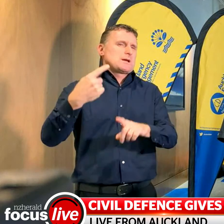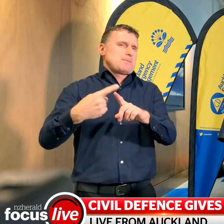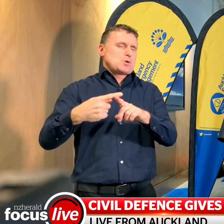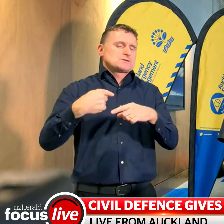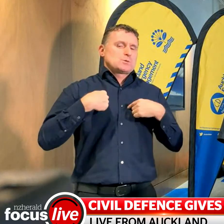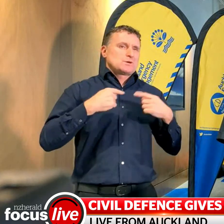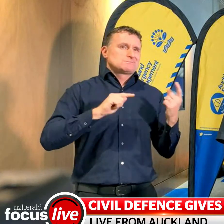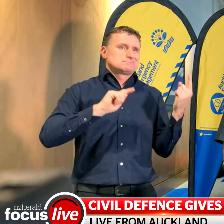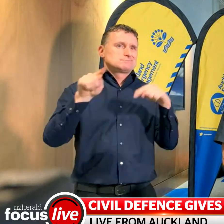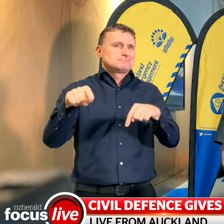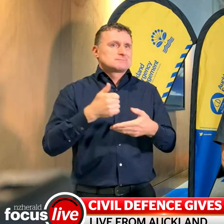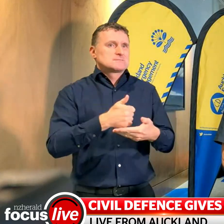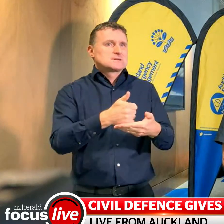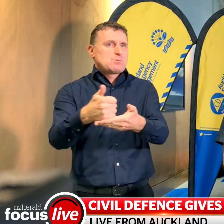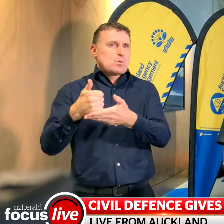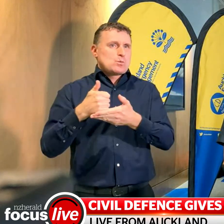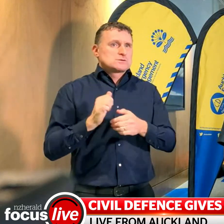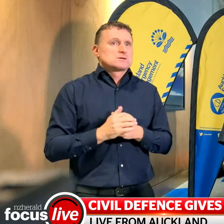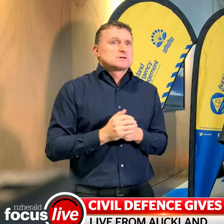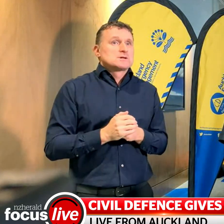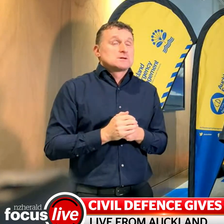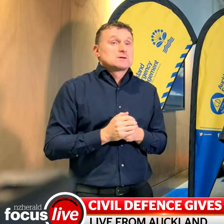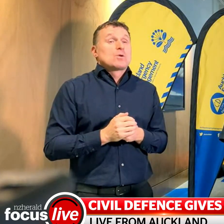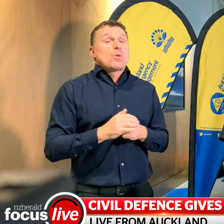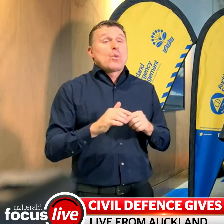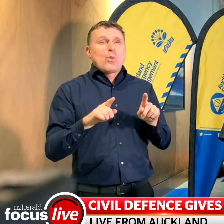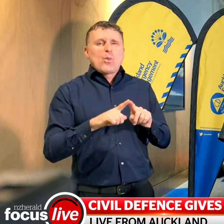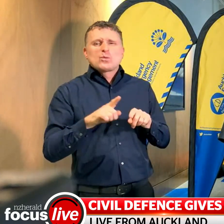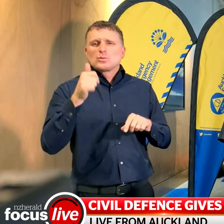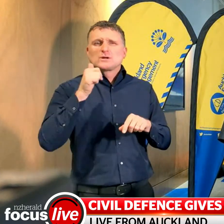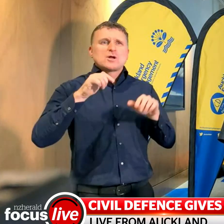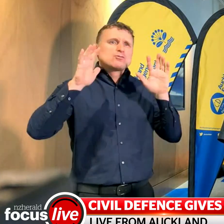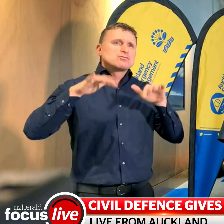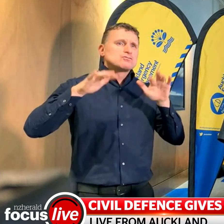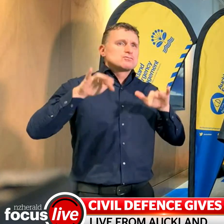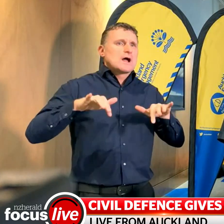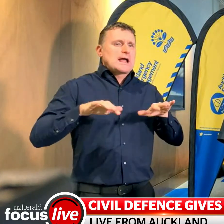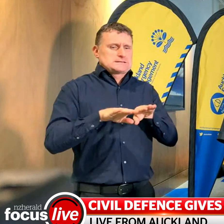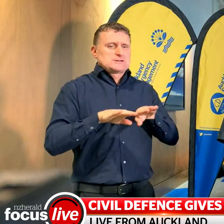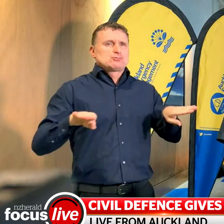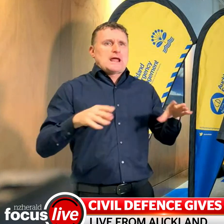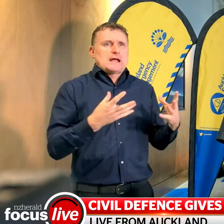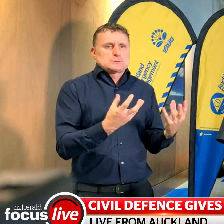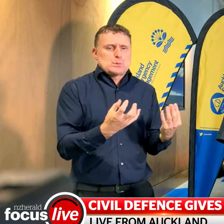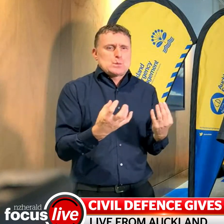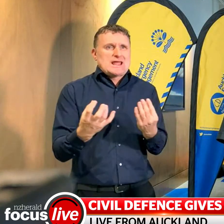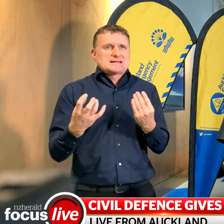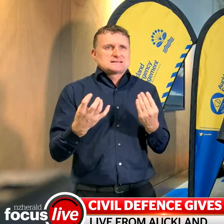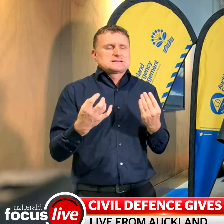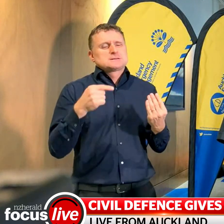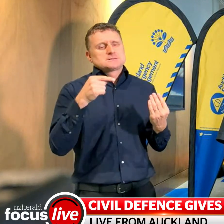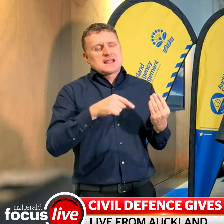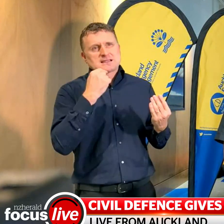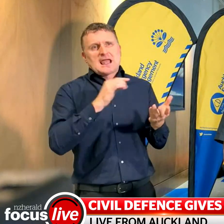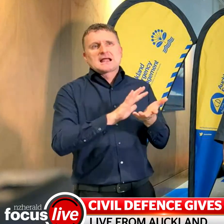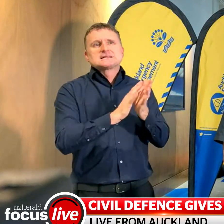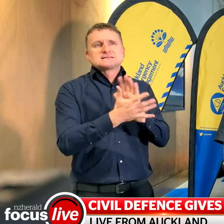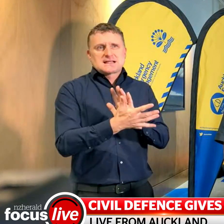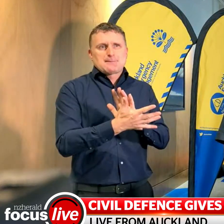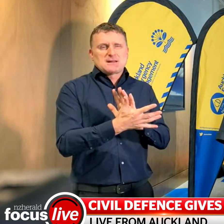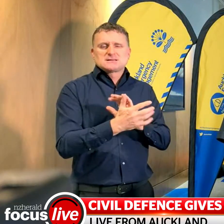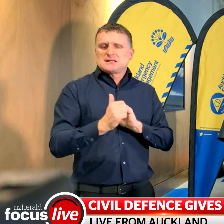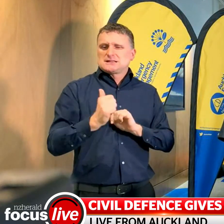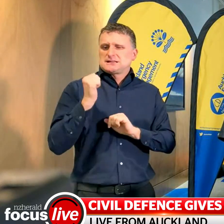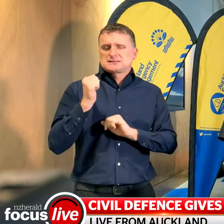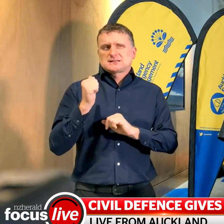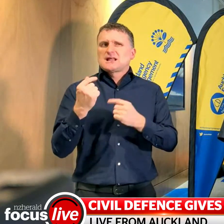obviously still very aware of the potential risk given how sodden the ground is, and that played out in a couple of places